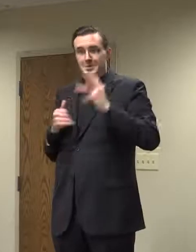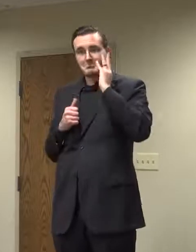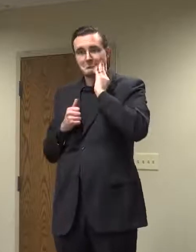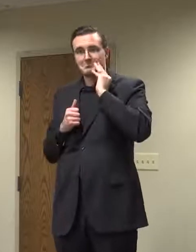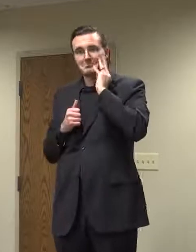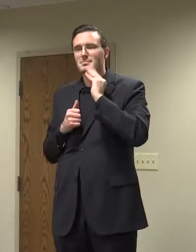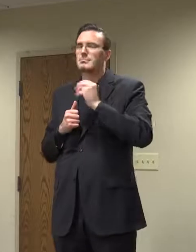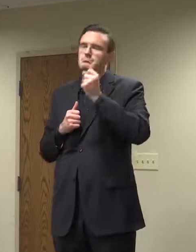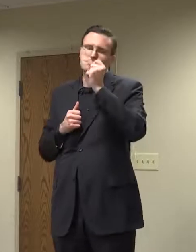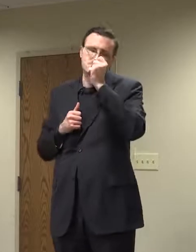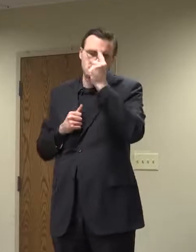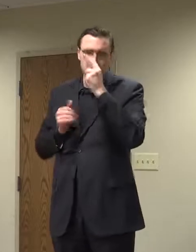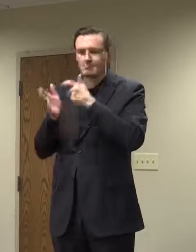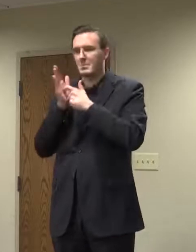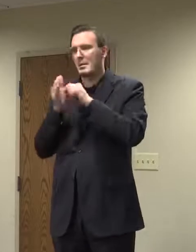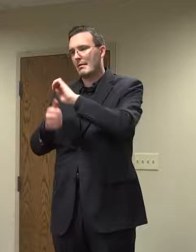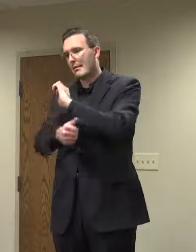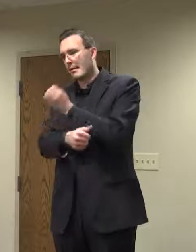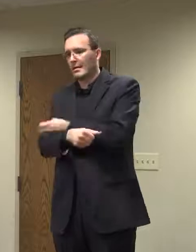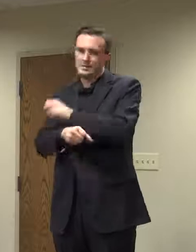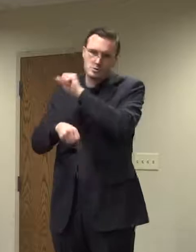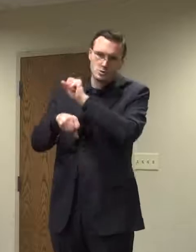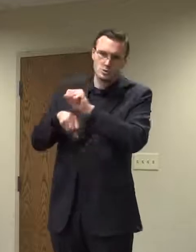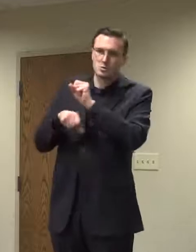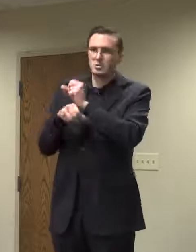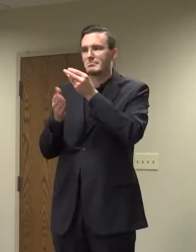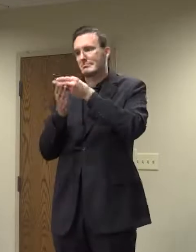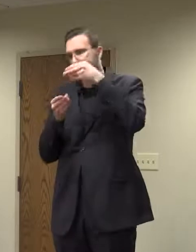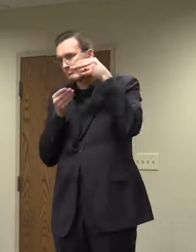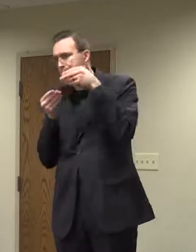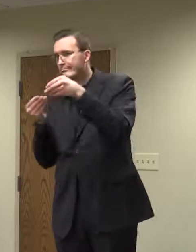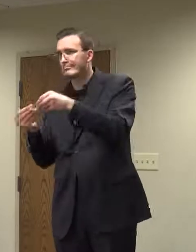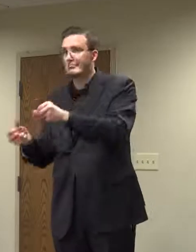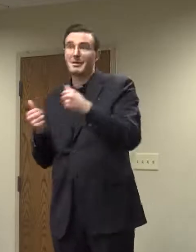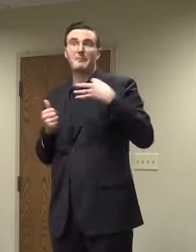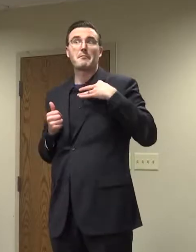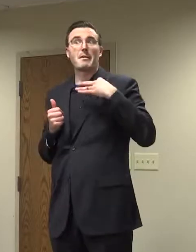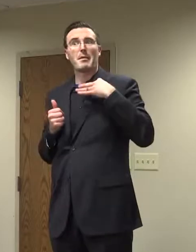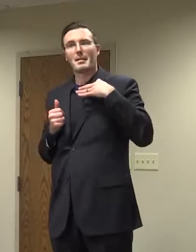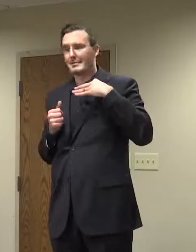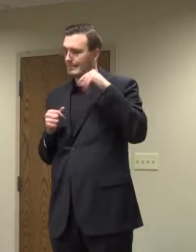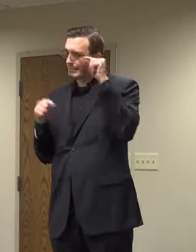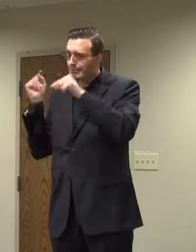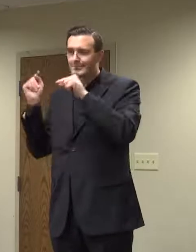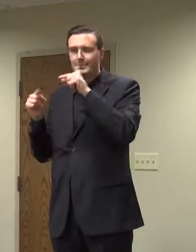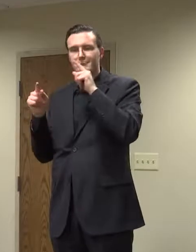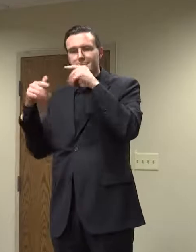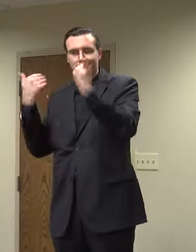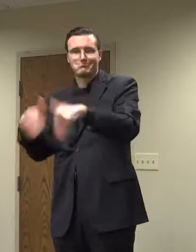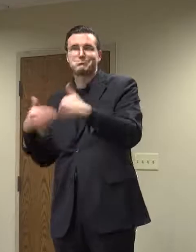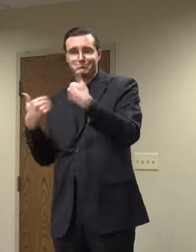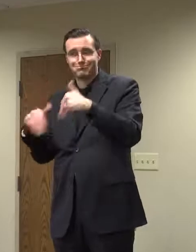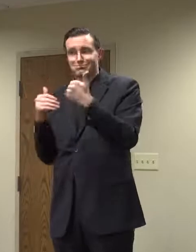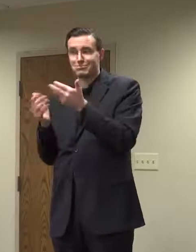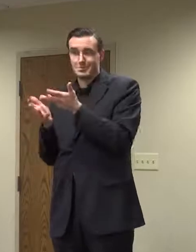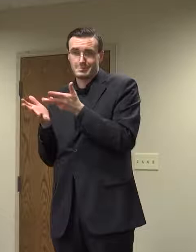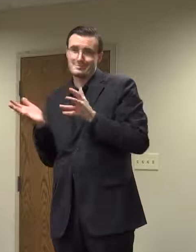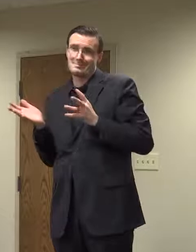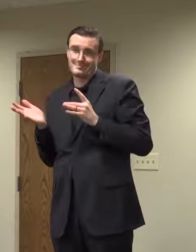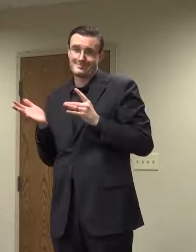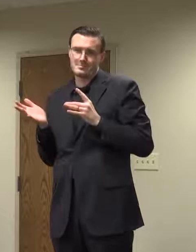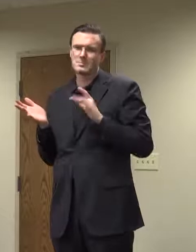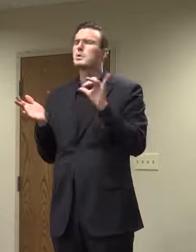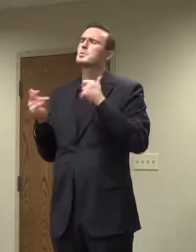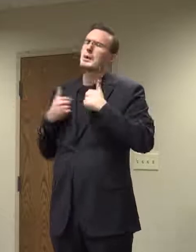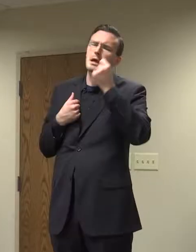energy, resources, volunteers that go into any campaign. And I also understand if you're a